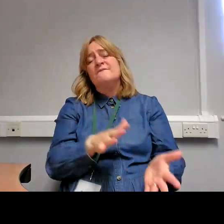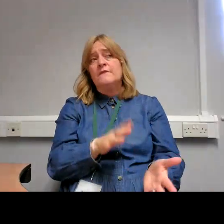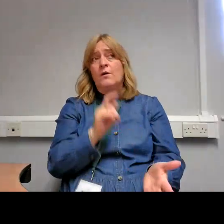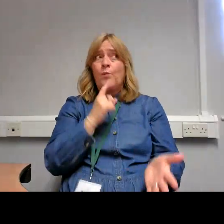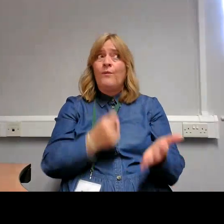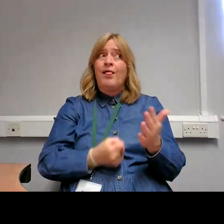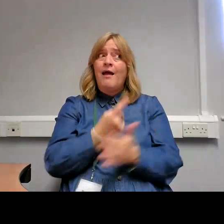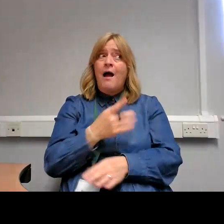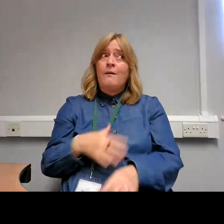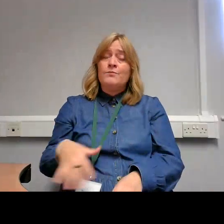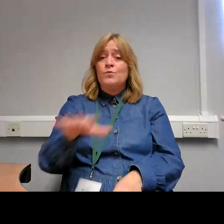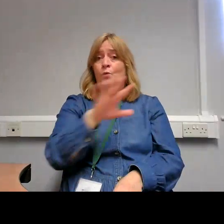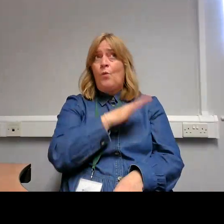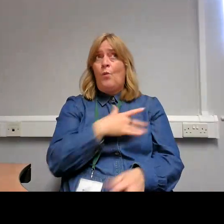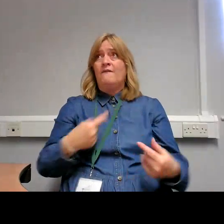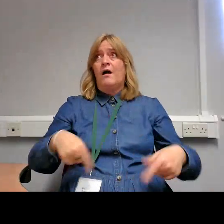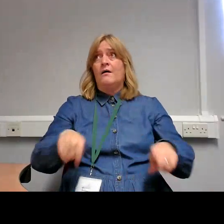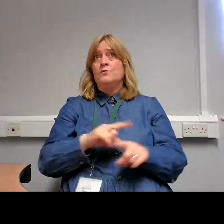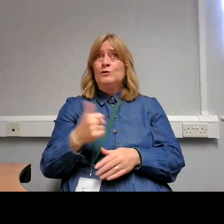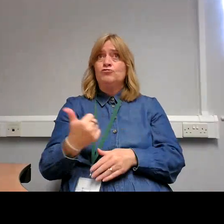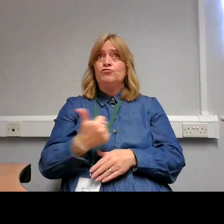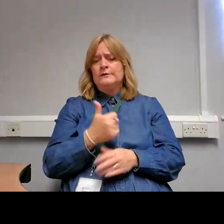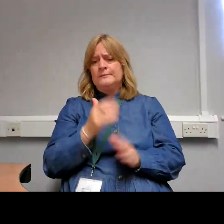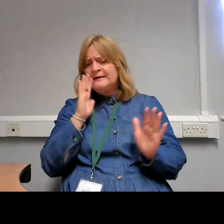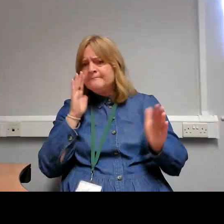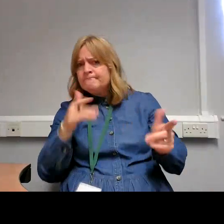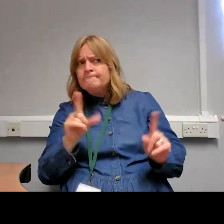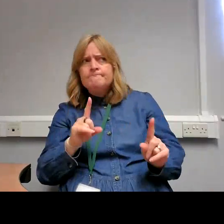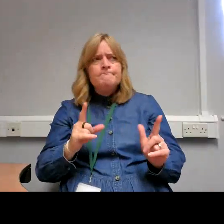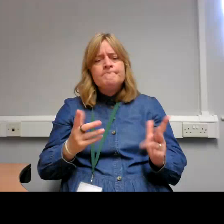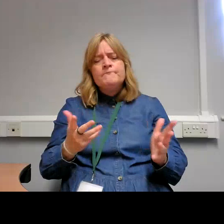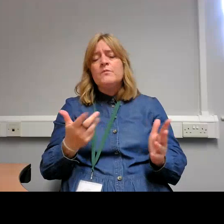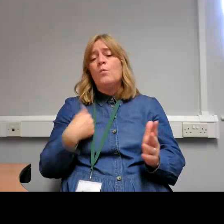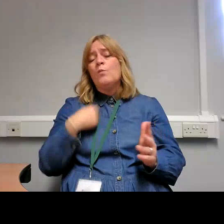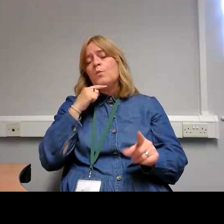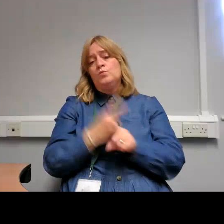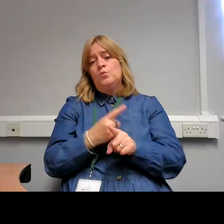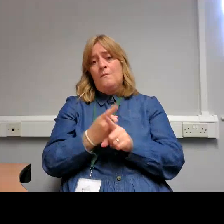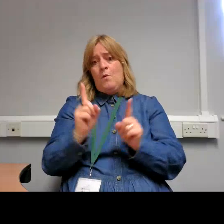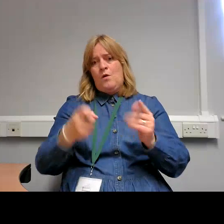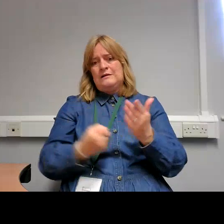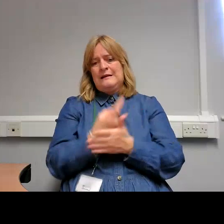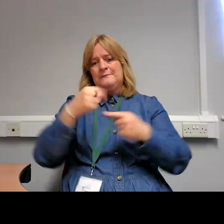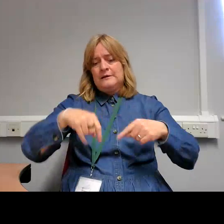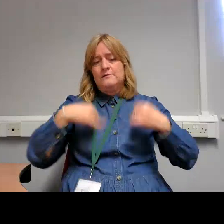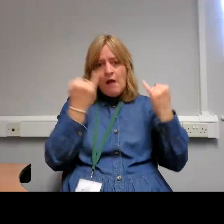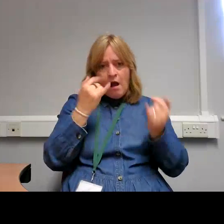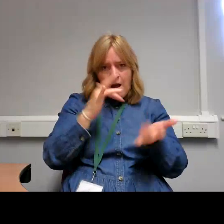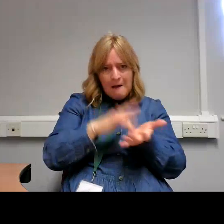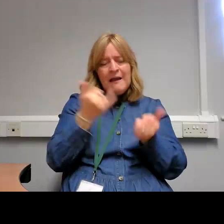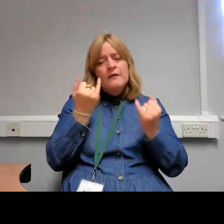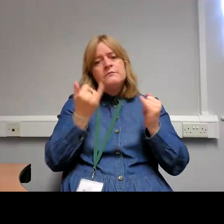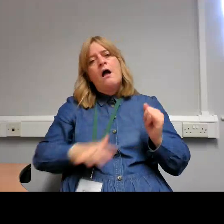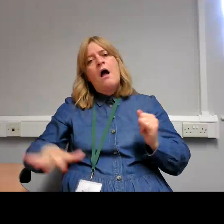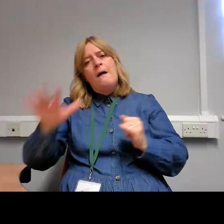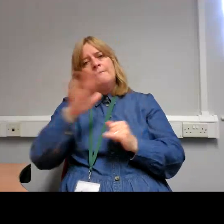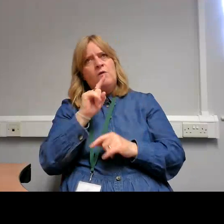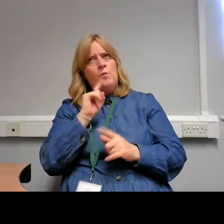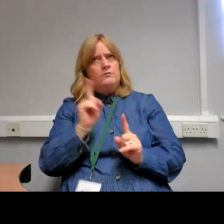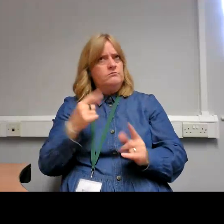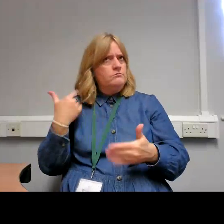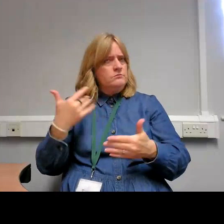be invested in this subject. We'll be talking about what's happening in Derby and Derbyshire again, and